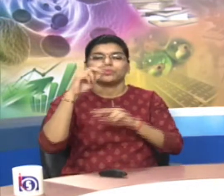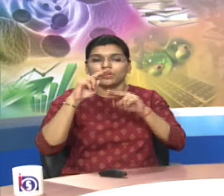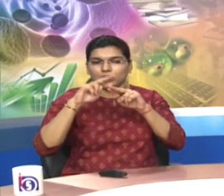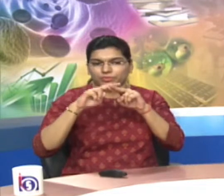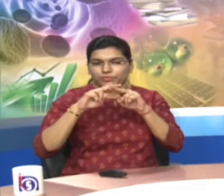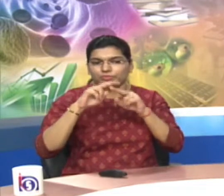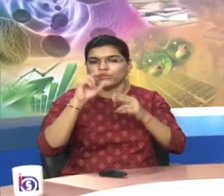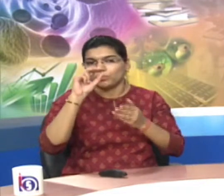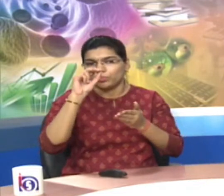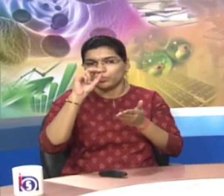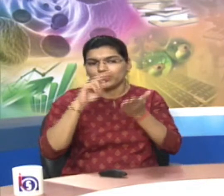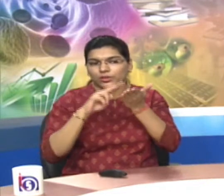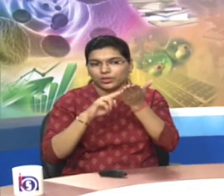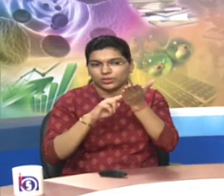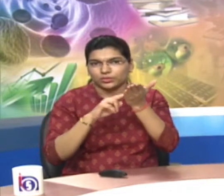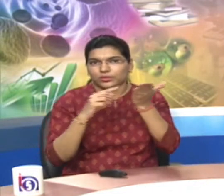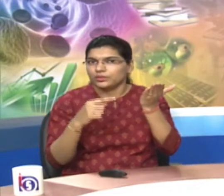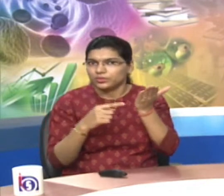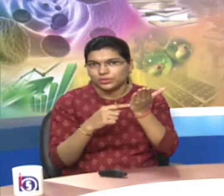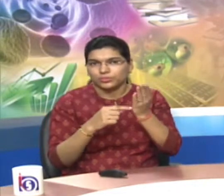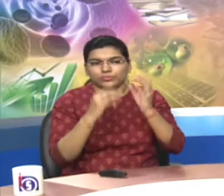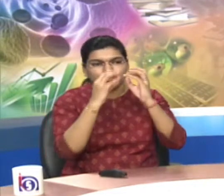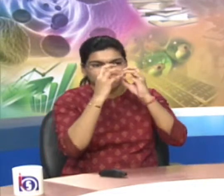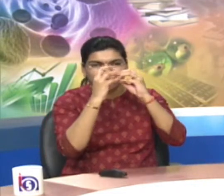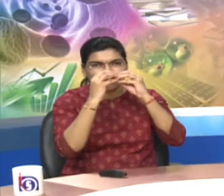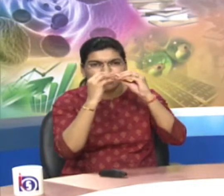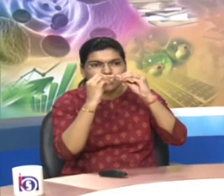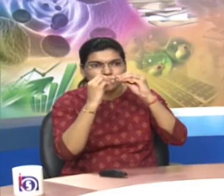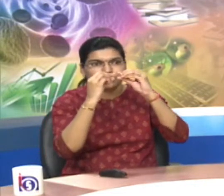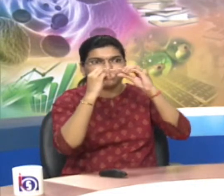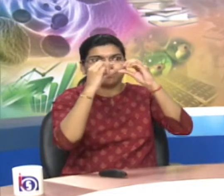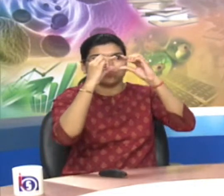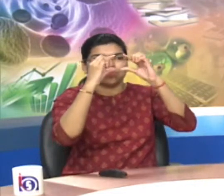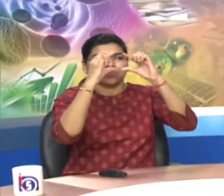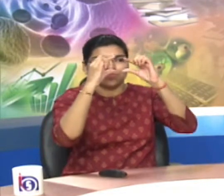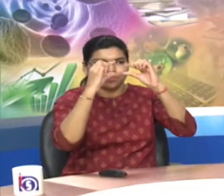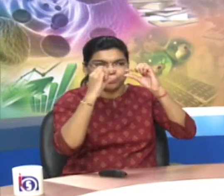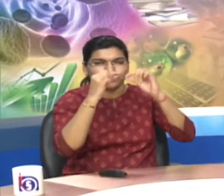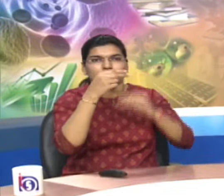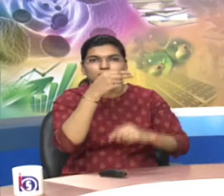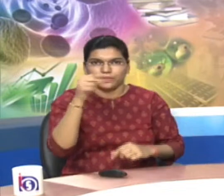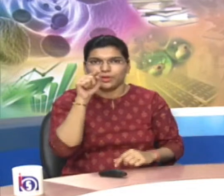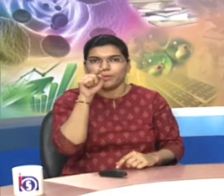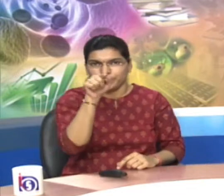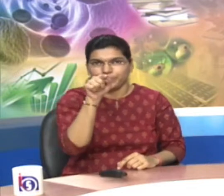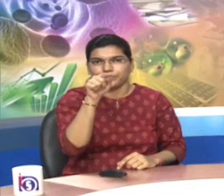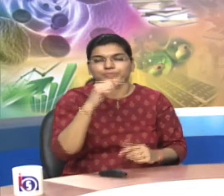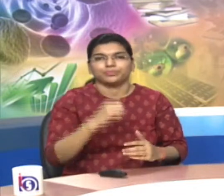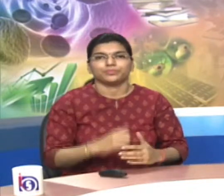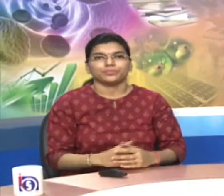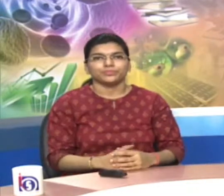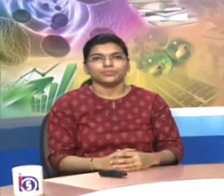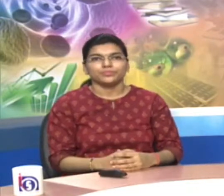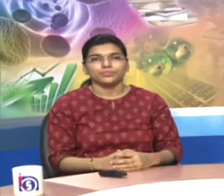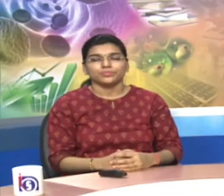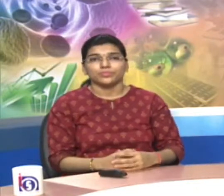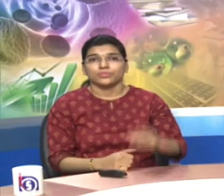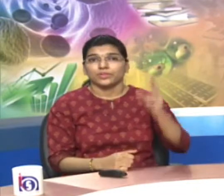is decrease font and the second is increase font. You can make the changes in